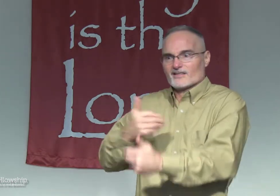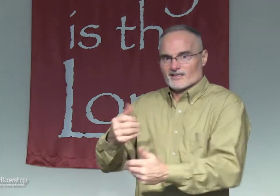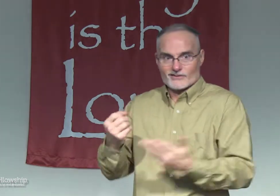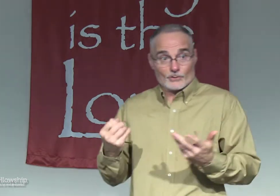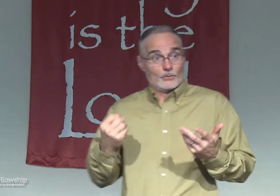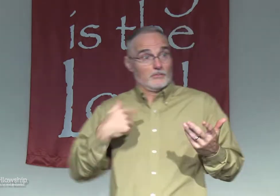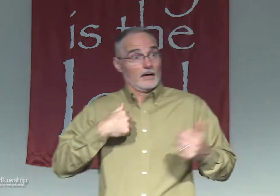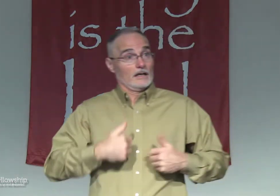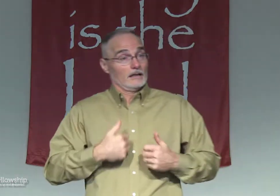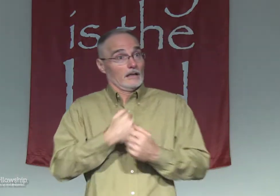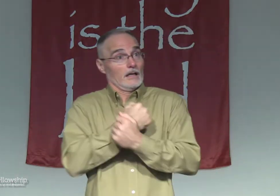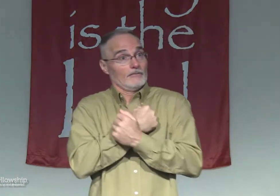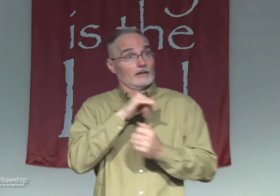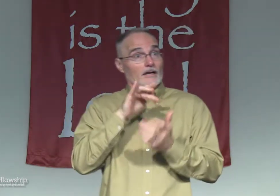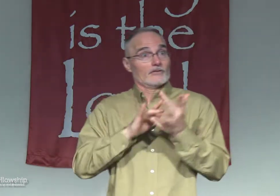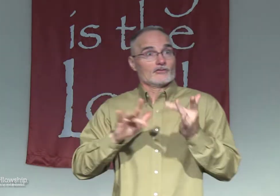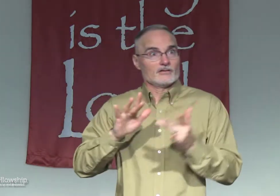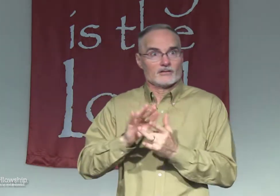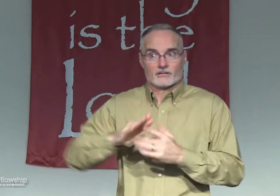I mean, I just mentioned it's a lifelong process. So